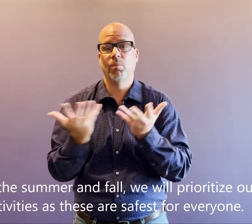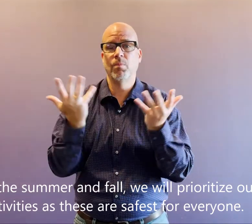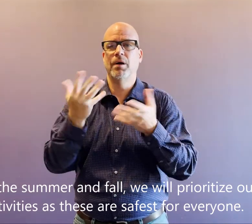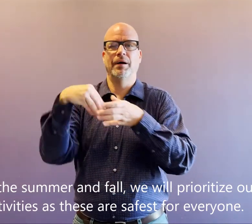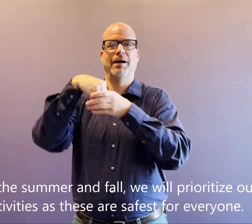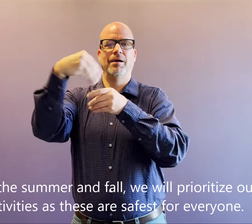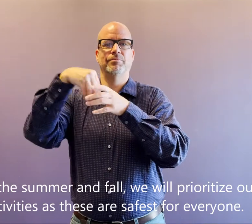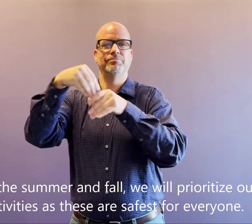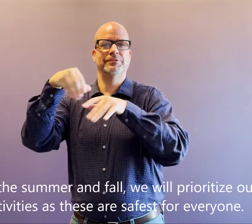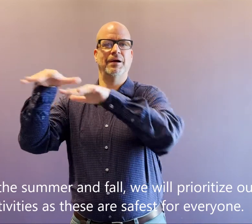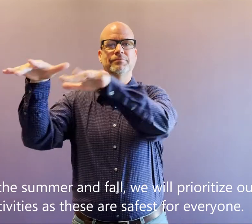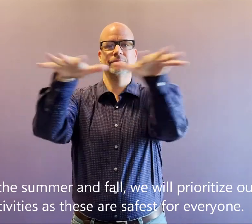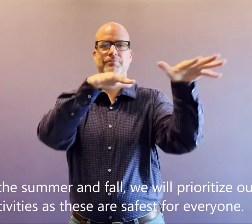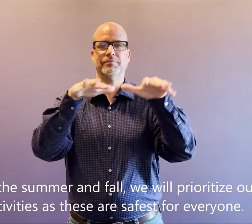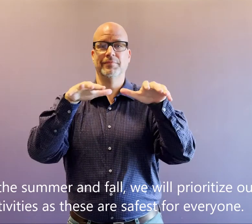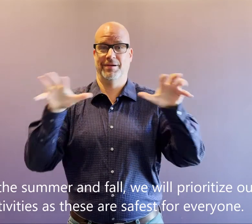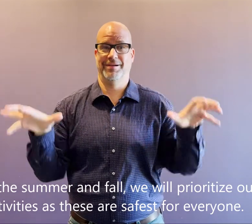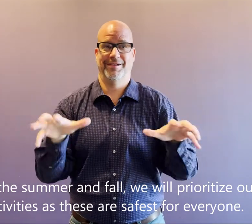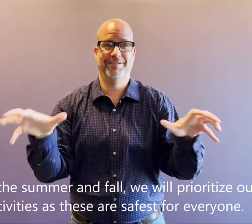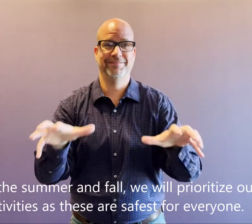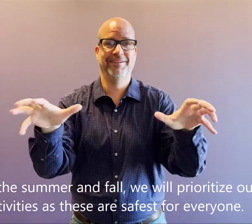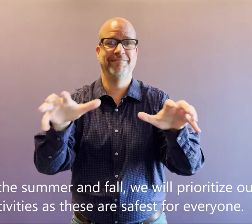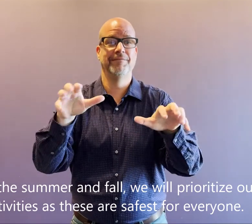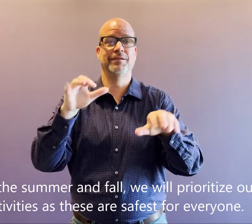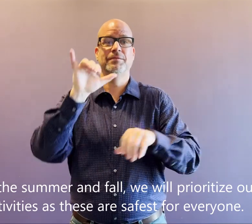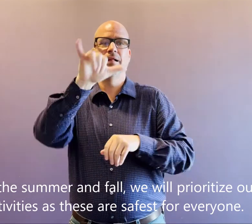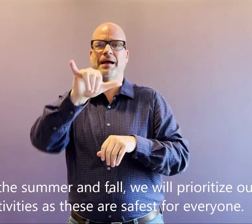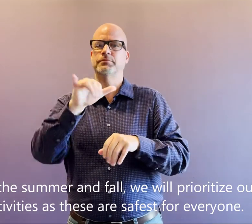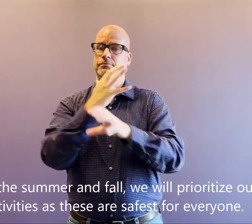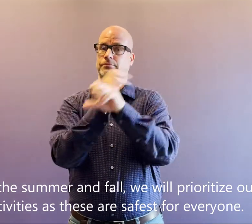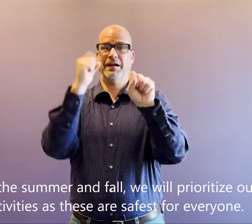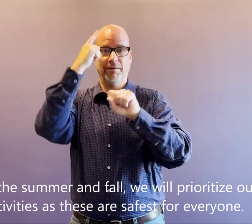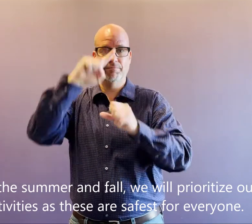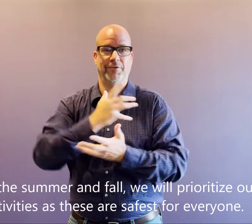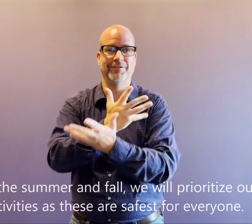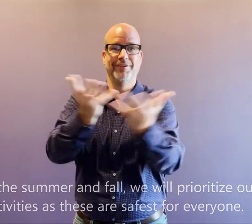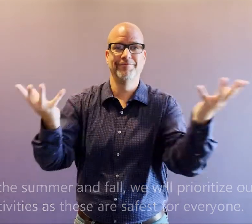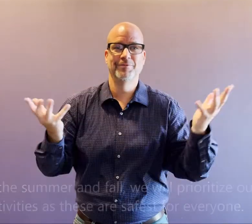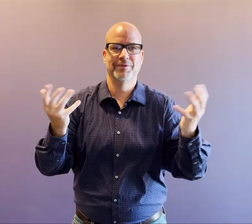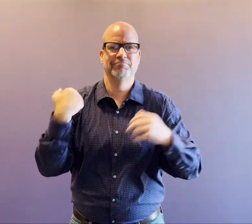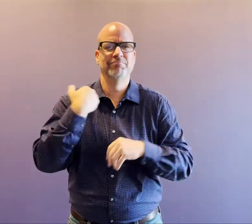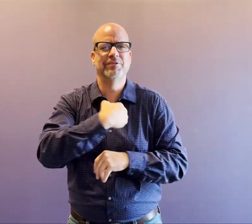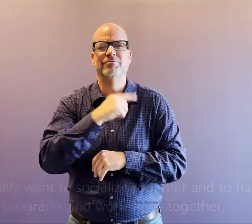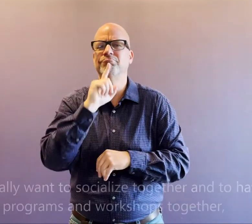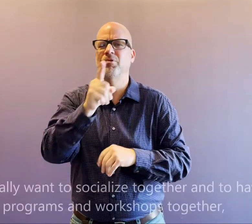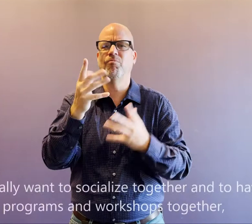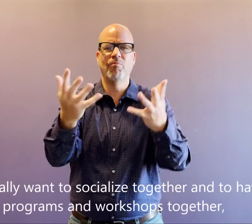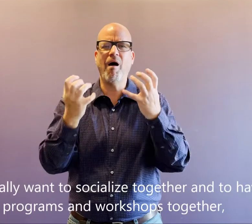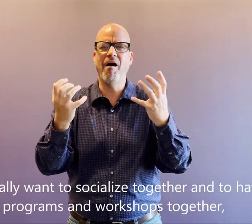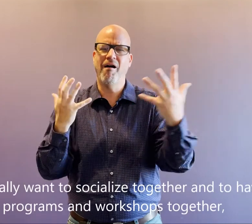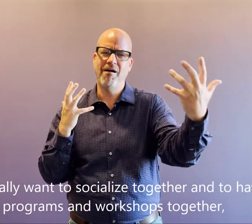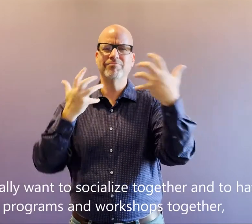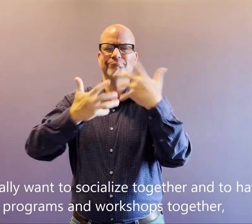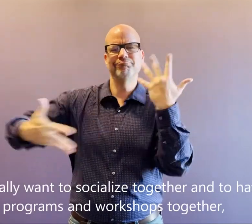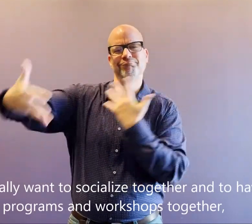Through the summer and fall, we will prioritize outdoor